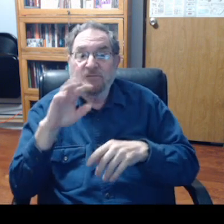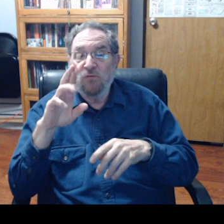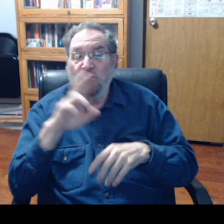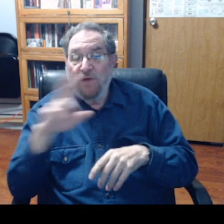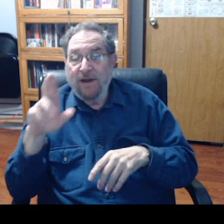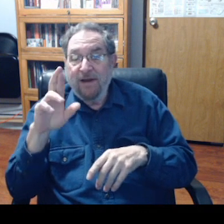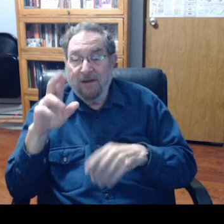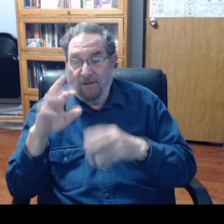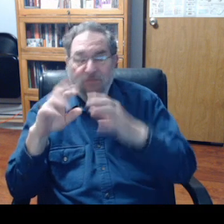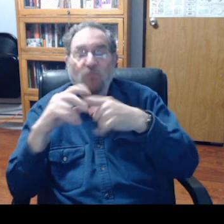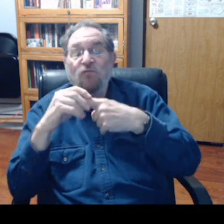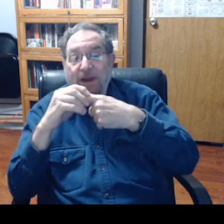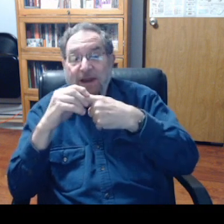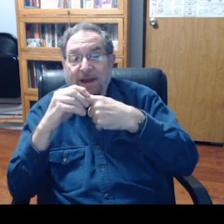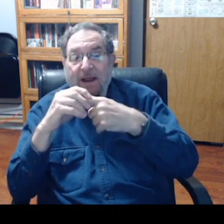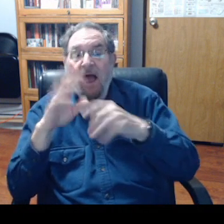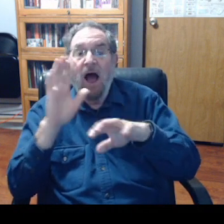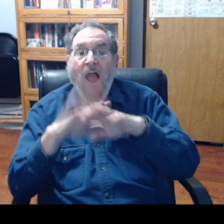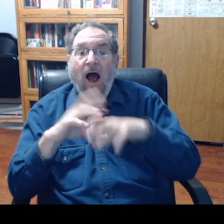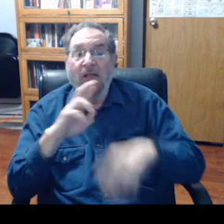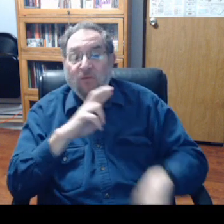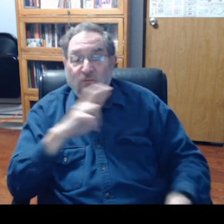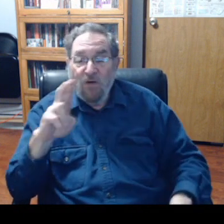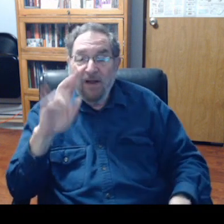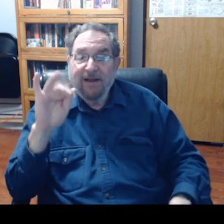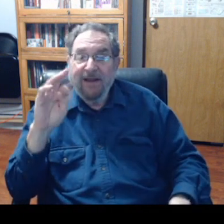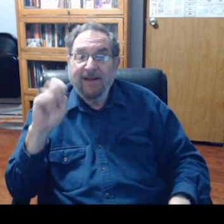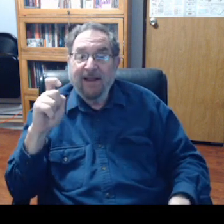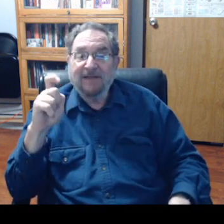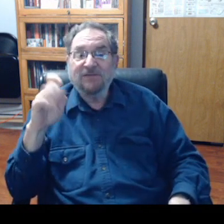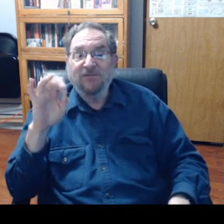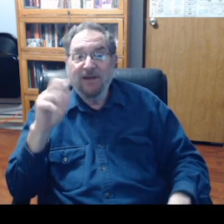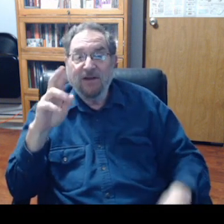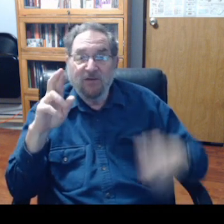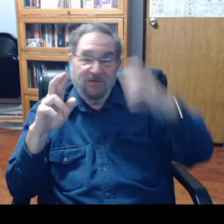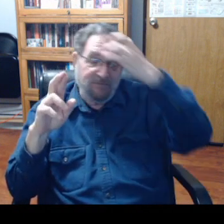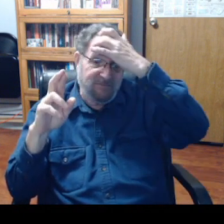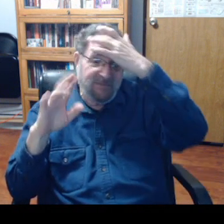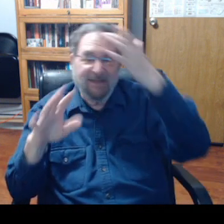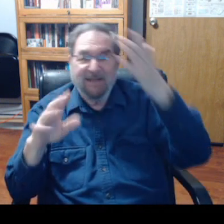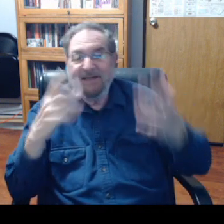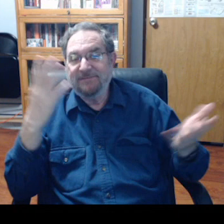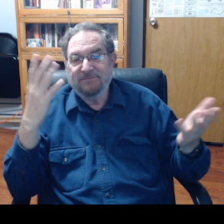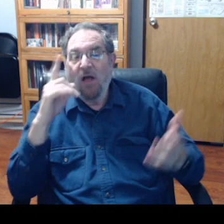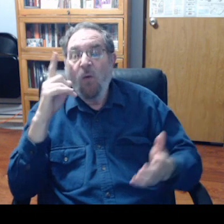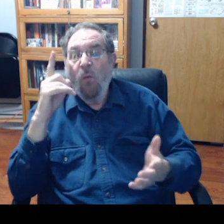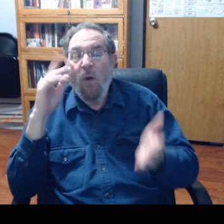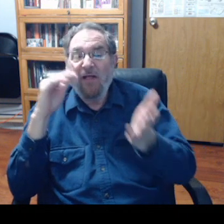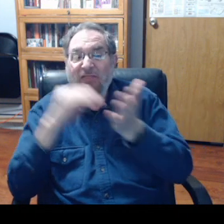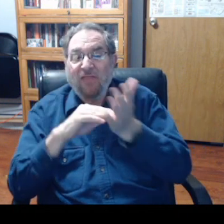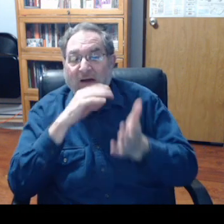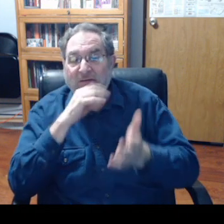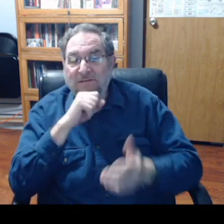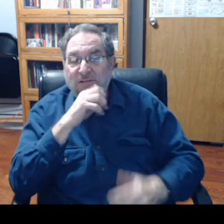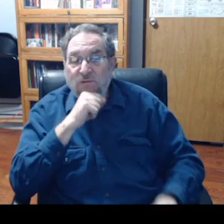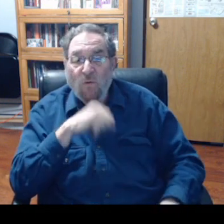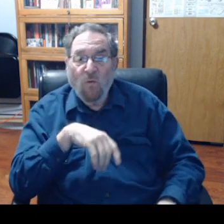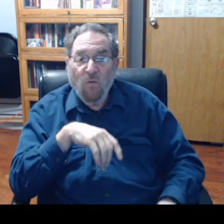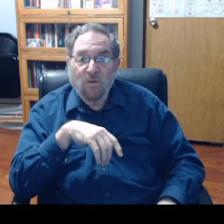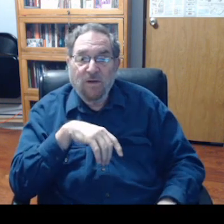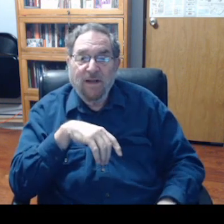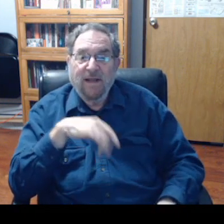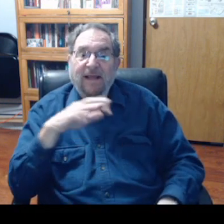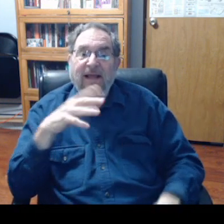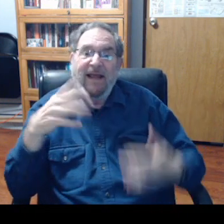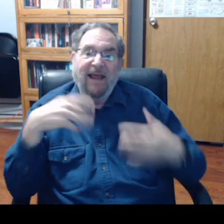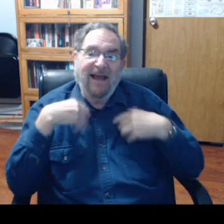Practice of the ring on the right index finger is 1,000 years